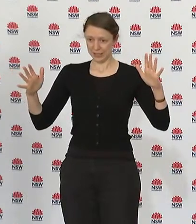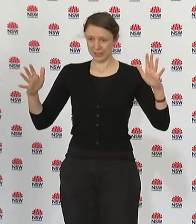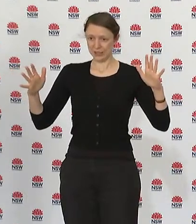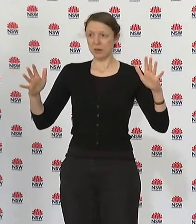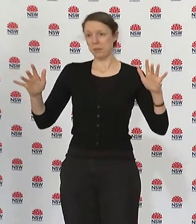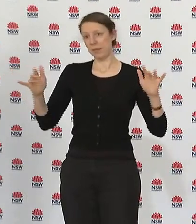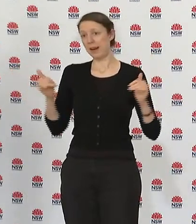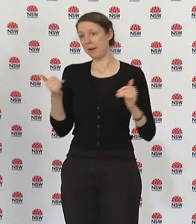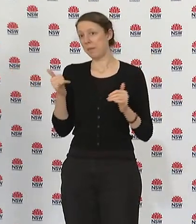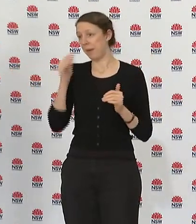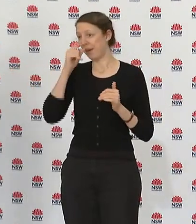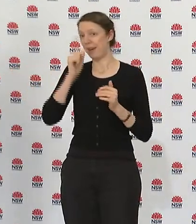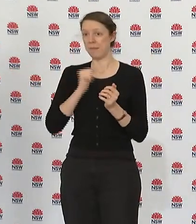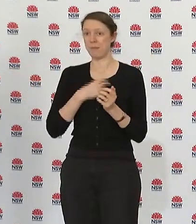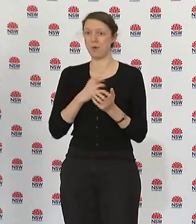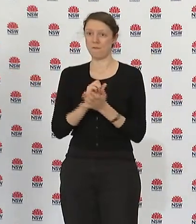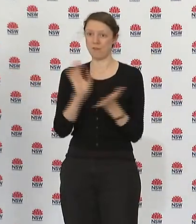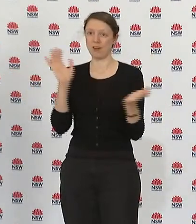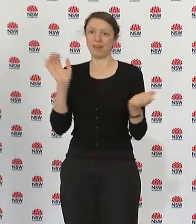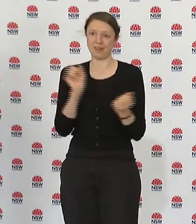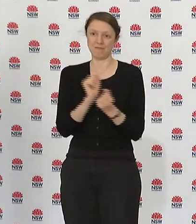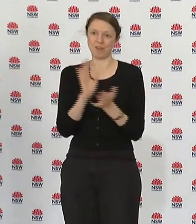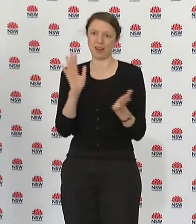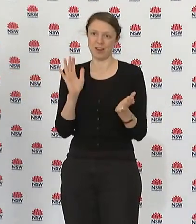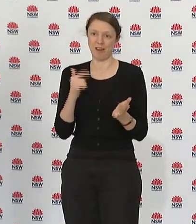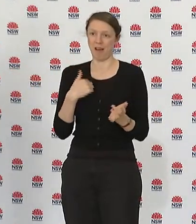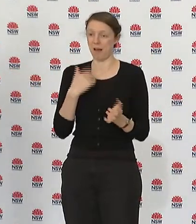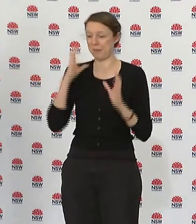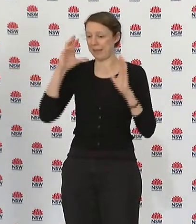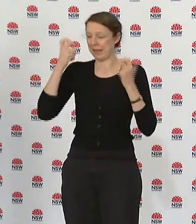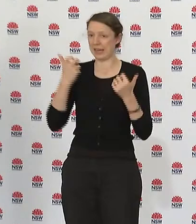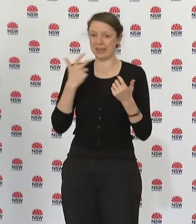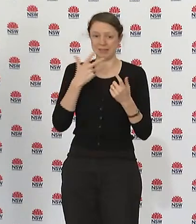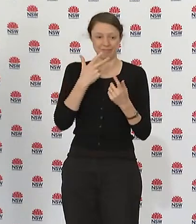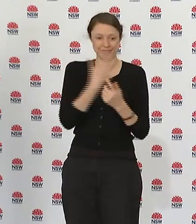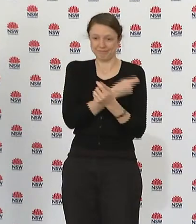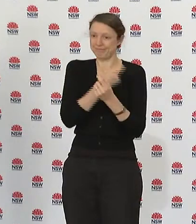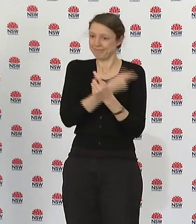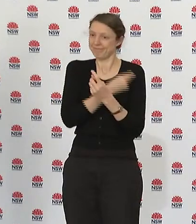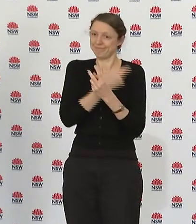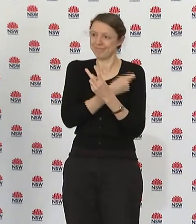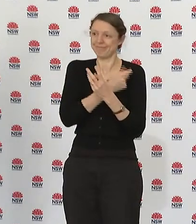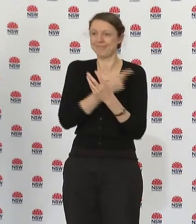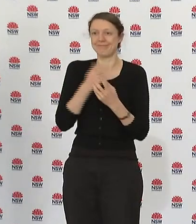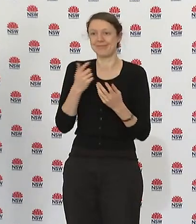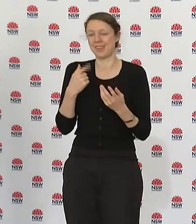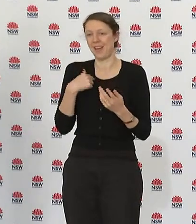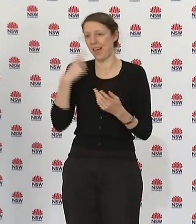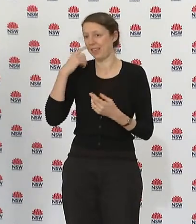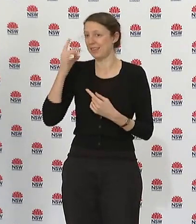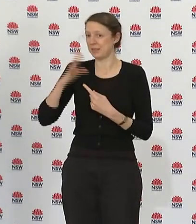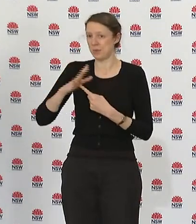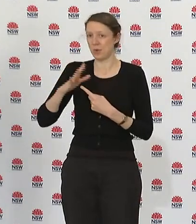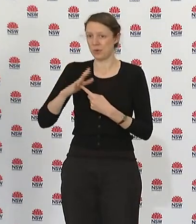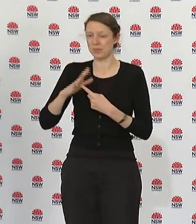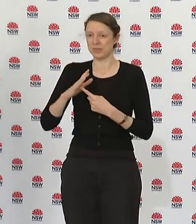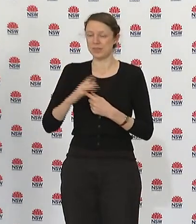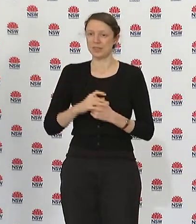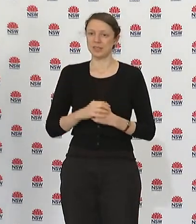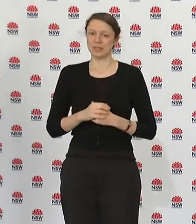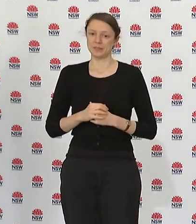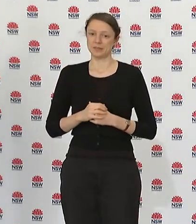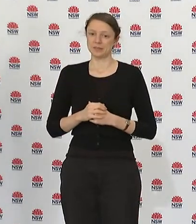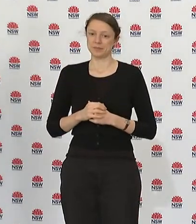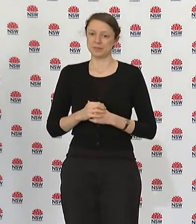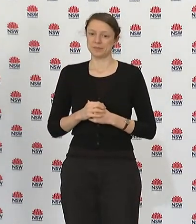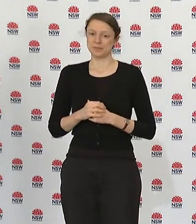I've been keen from day one, as has our government, to get jabs in arms as quickly as possible, and that remains key to our strategy.